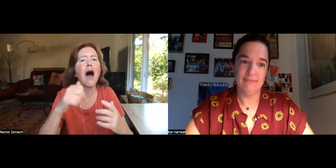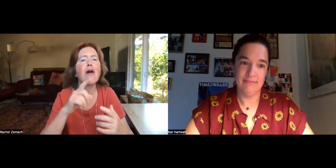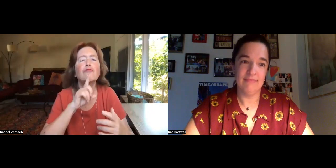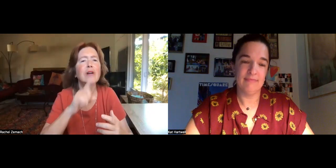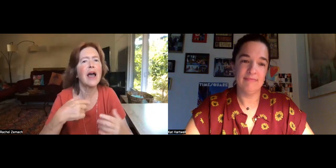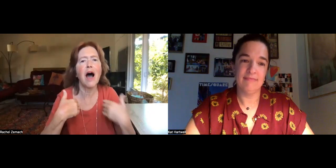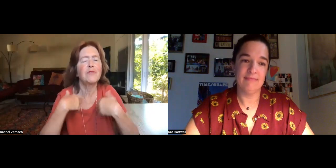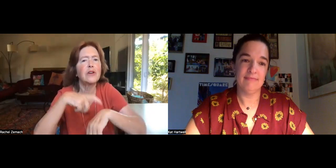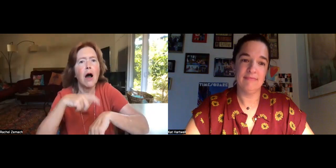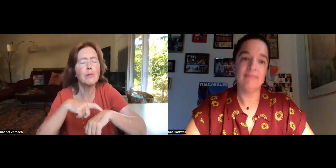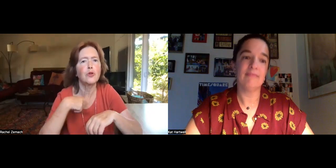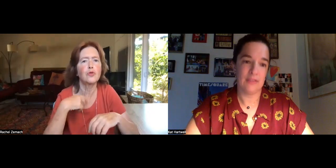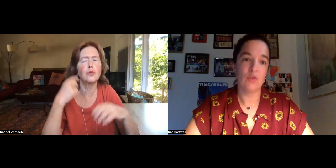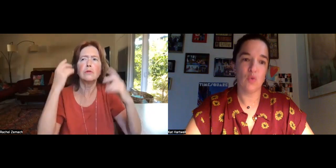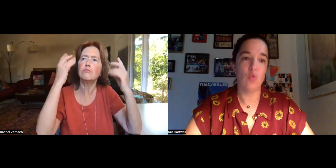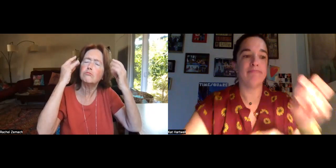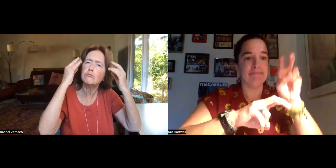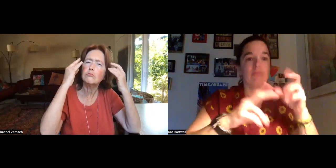not really have time to.